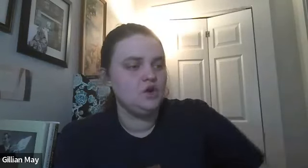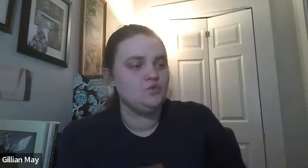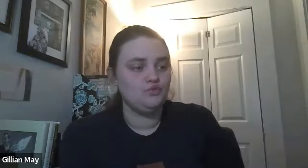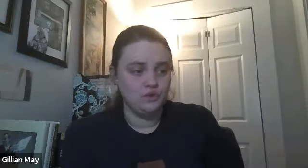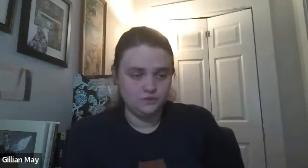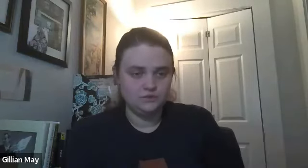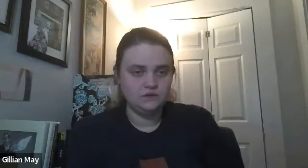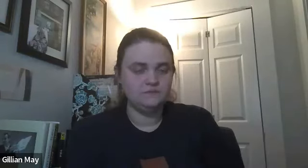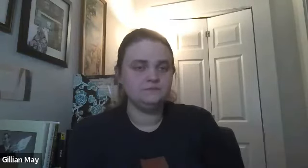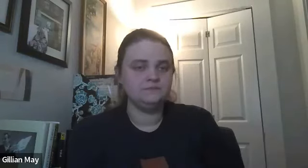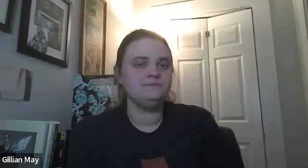rude,